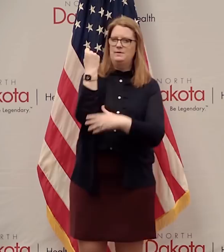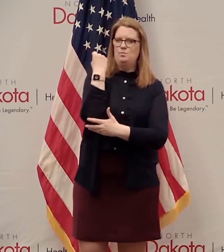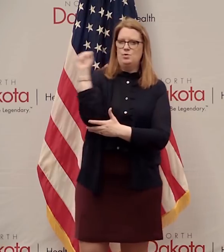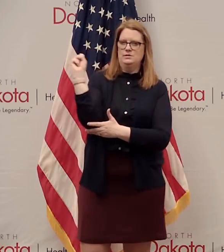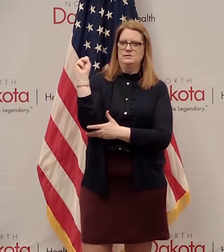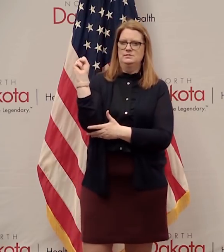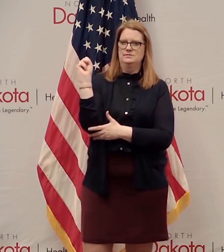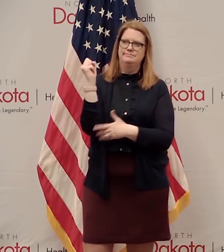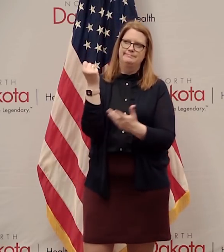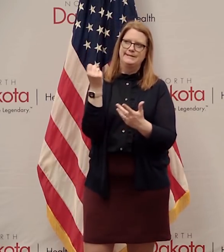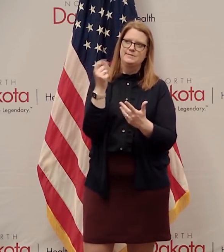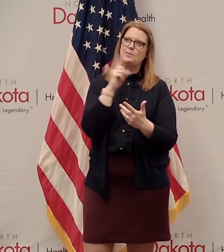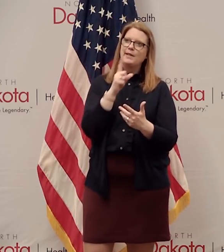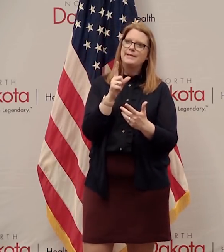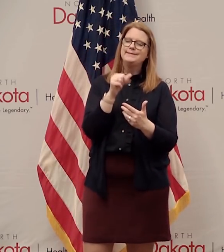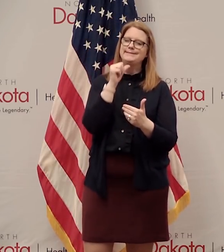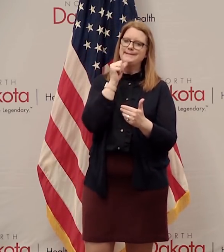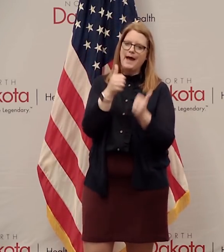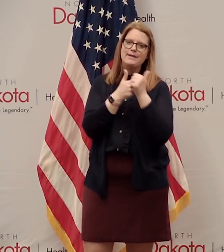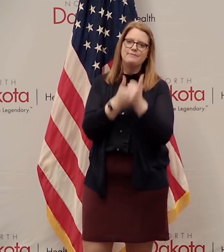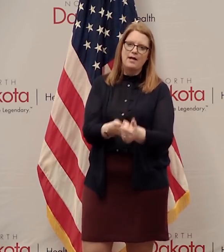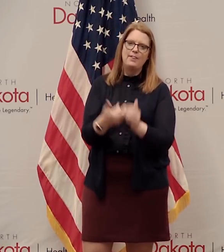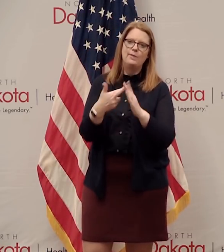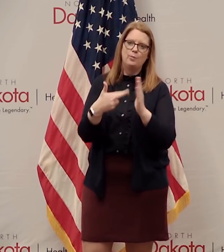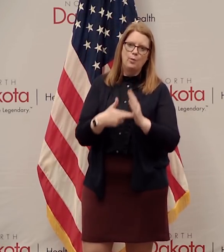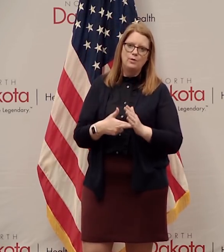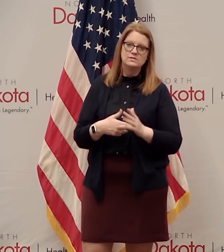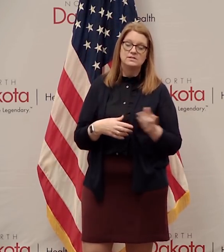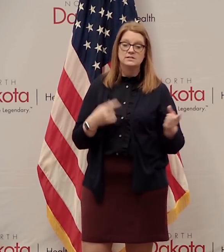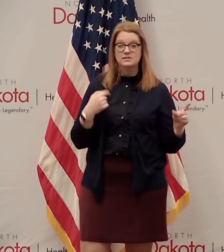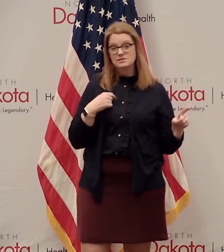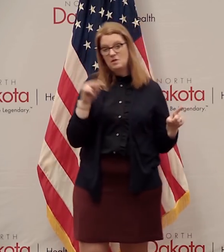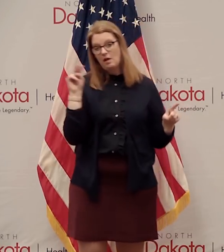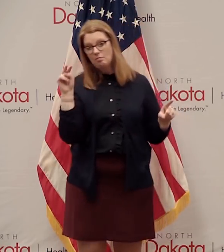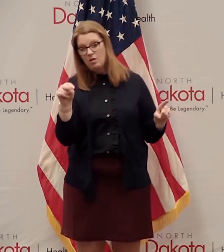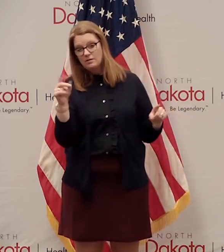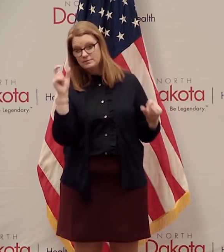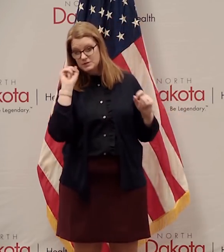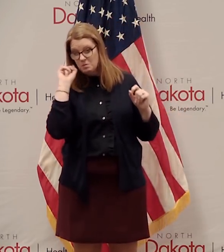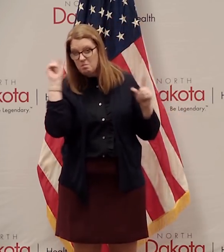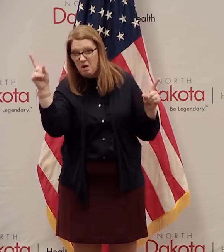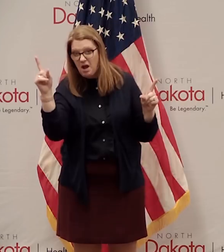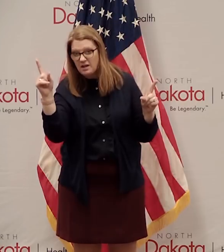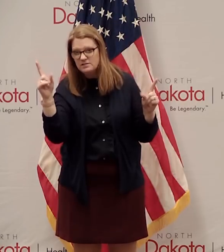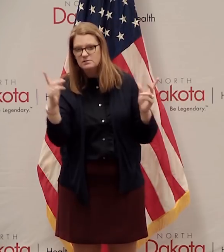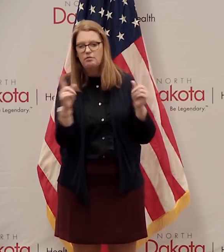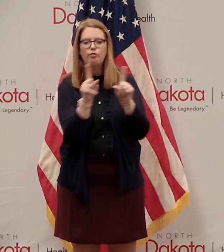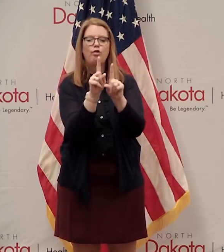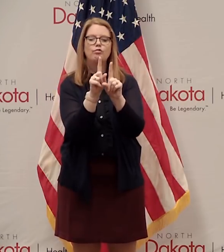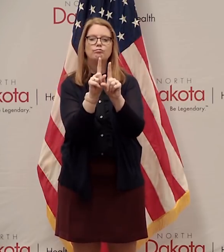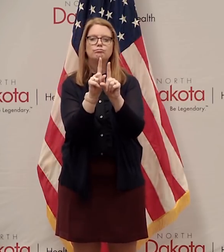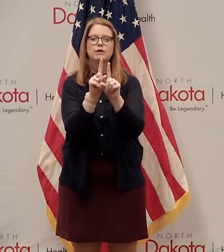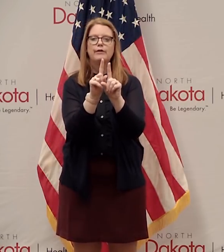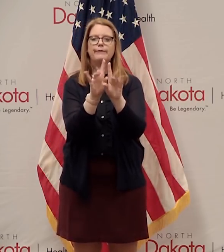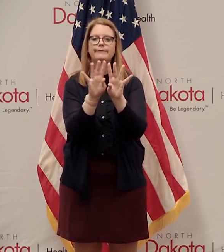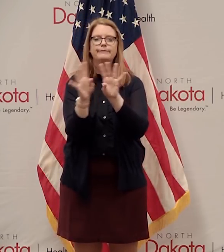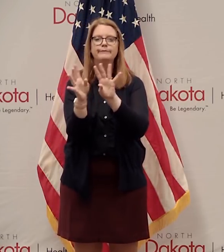not to follow the rules. So I guess I'm not really surprised that they weren't practicing social distancing.